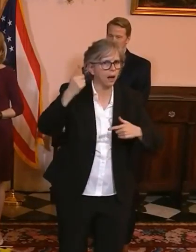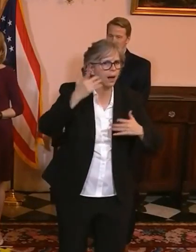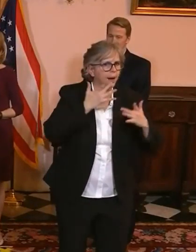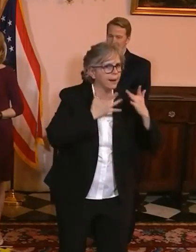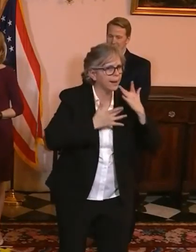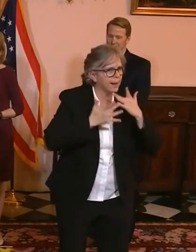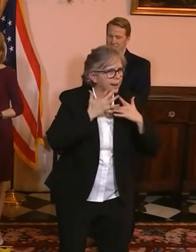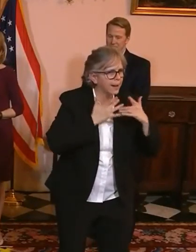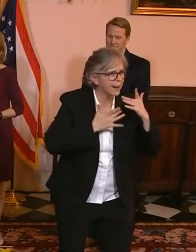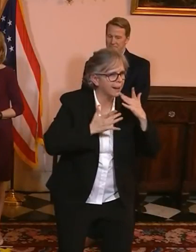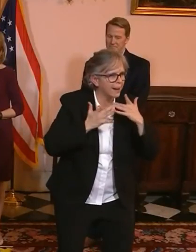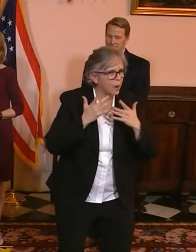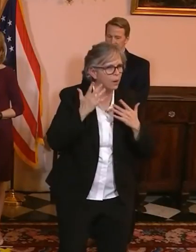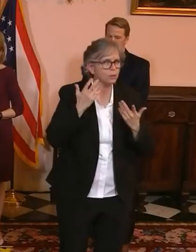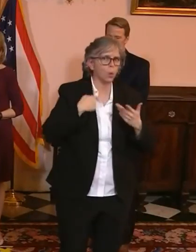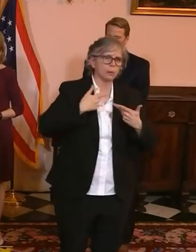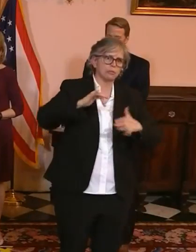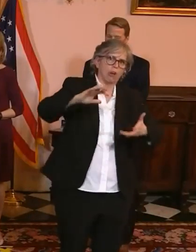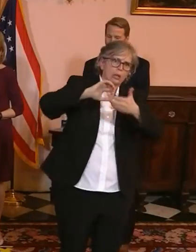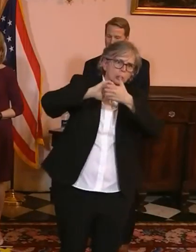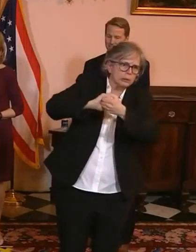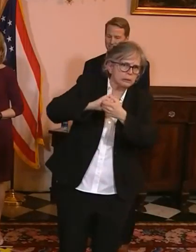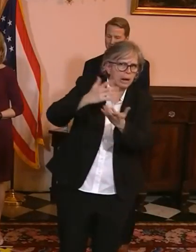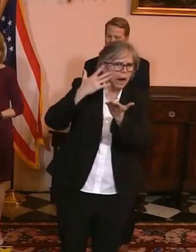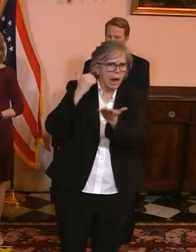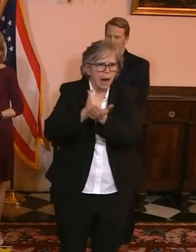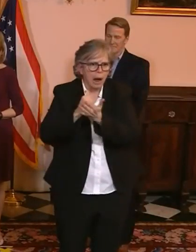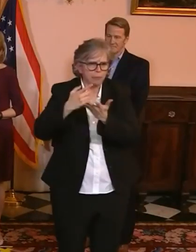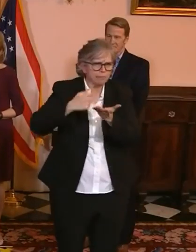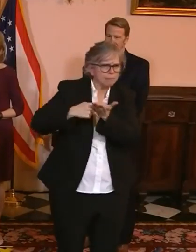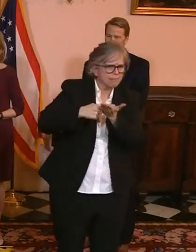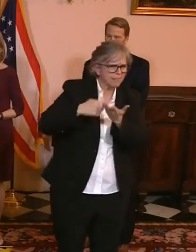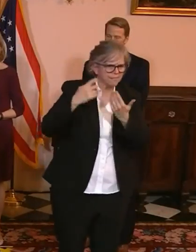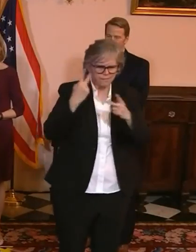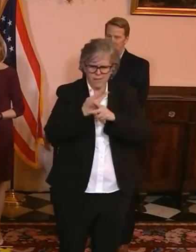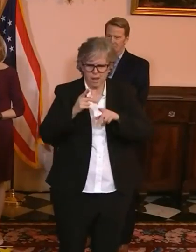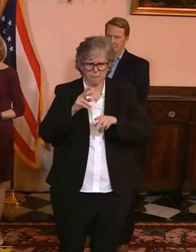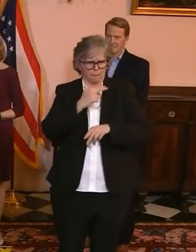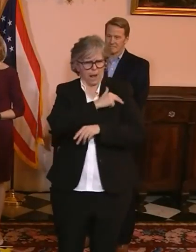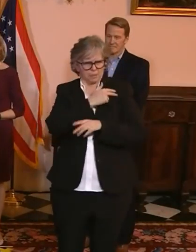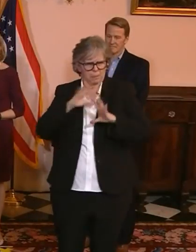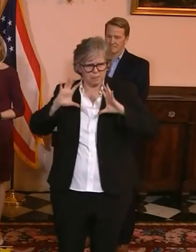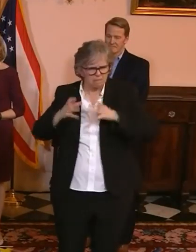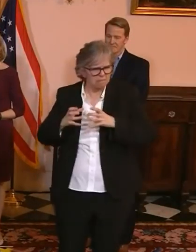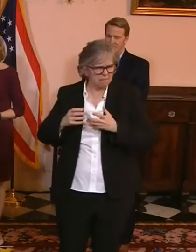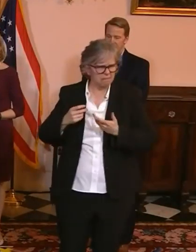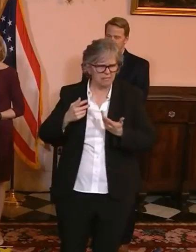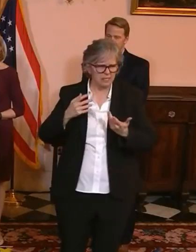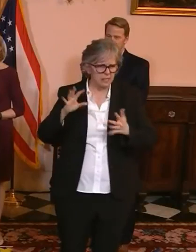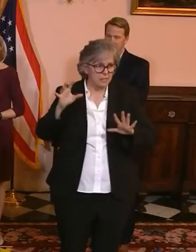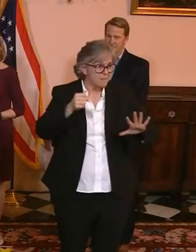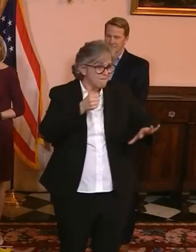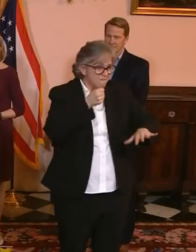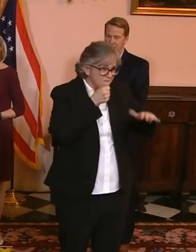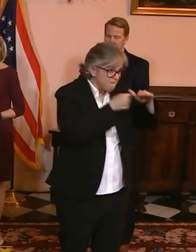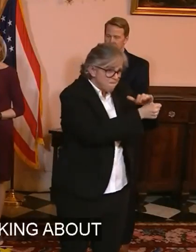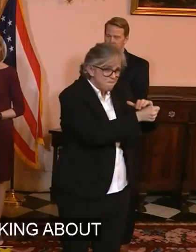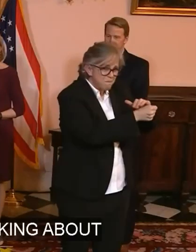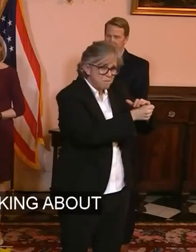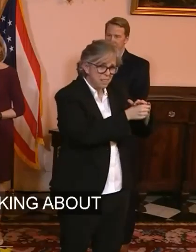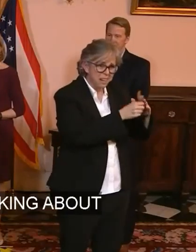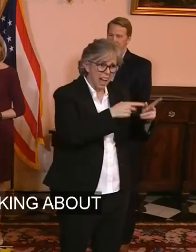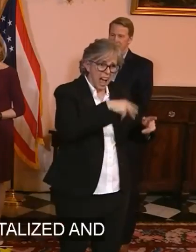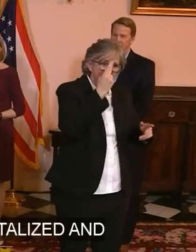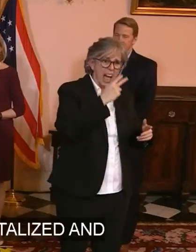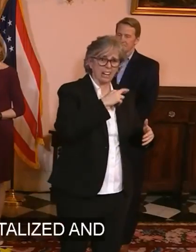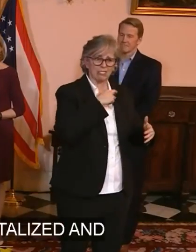hospitals, we're talking about limiting our testing to those that are hospitalized and most sick and most at risk. For those of you at home, I